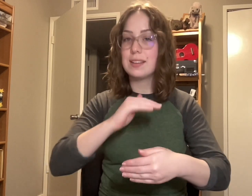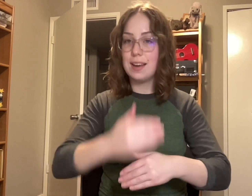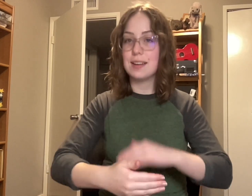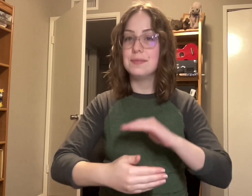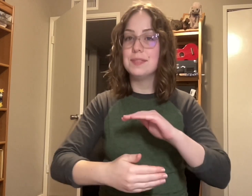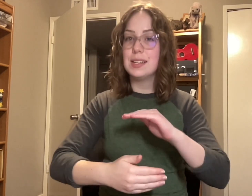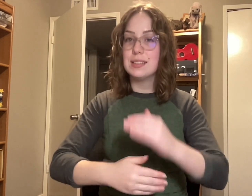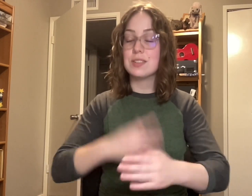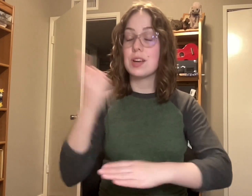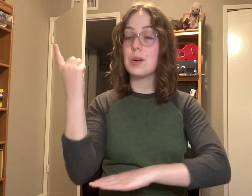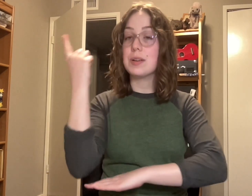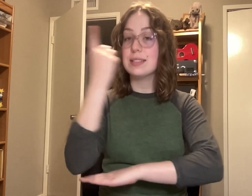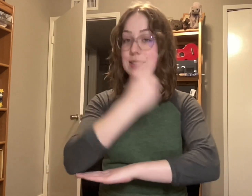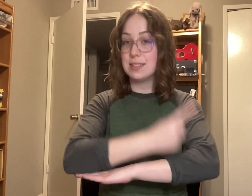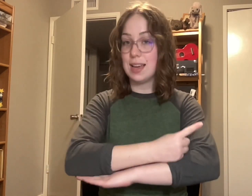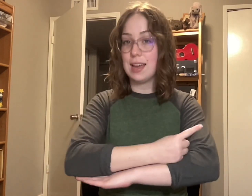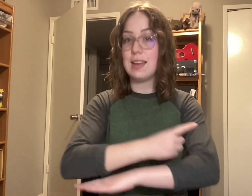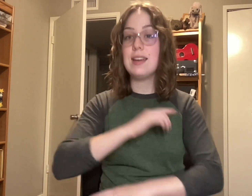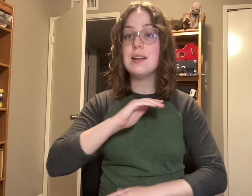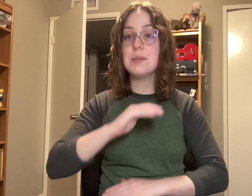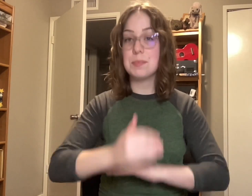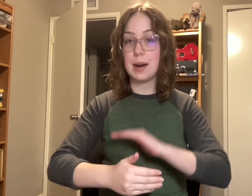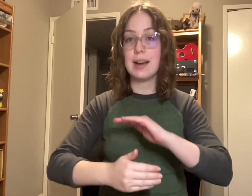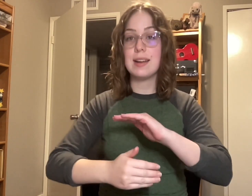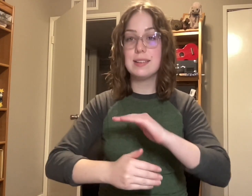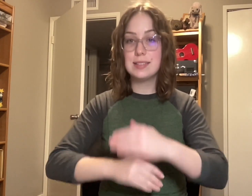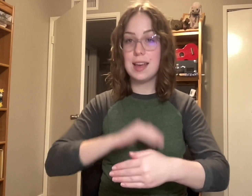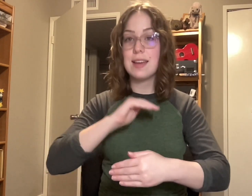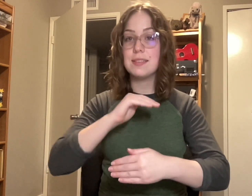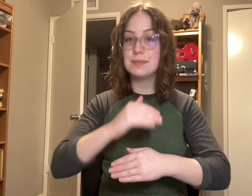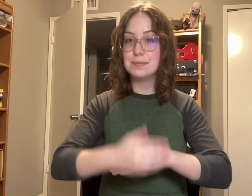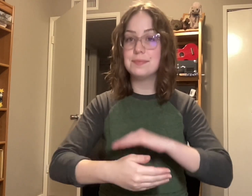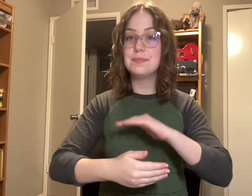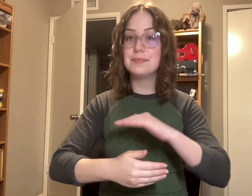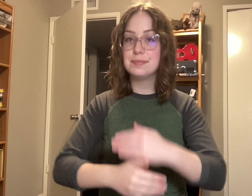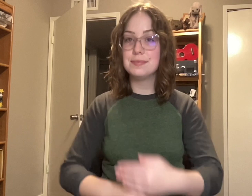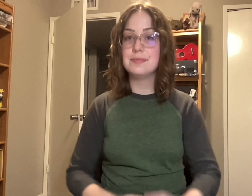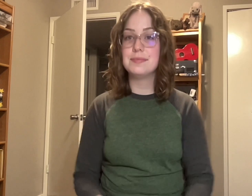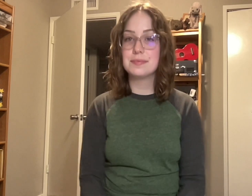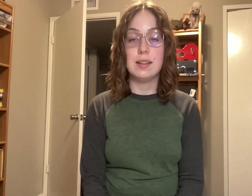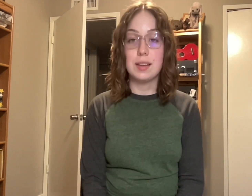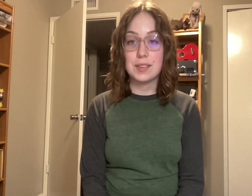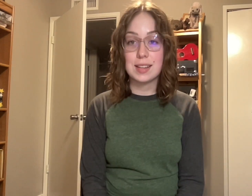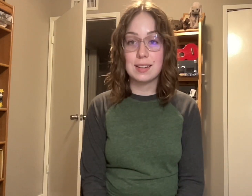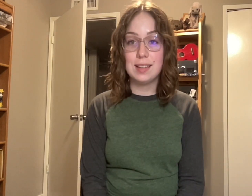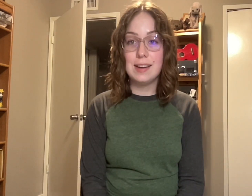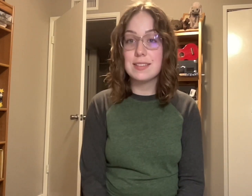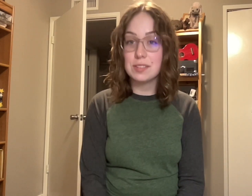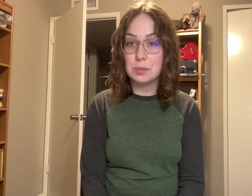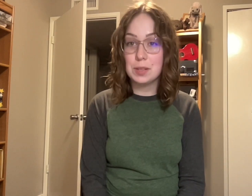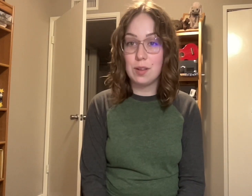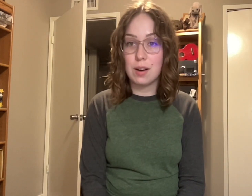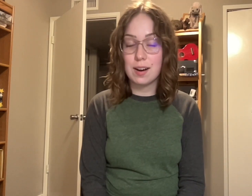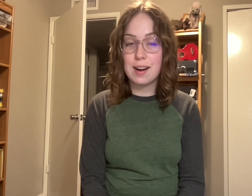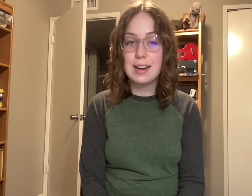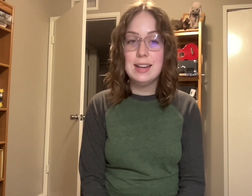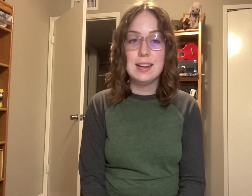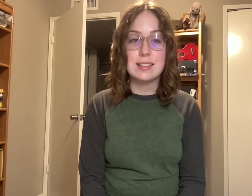that. So day by day. Now the second line is a little bit longer. It